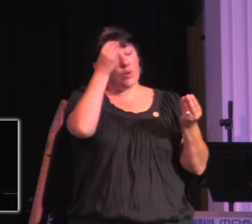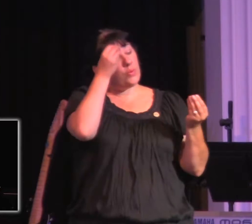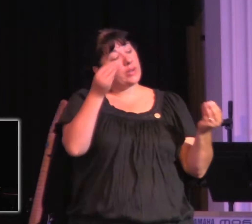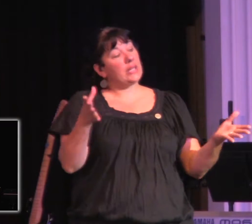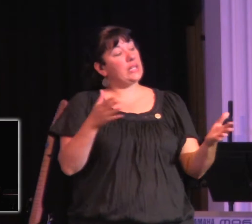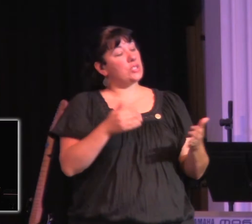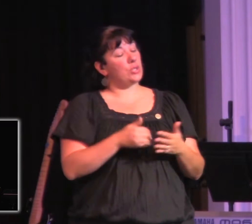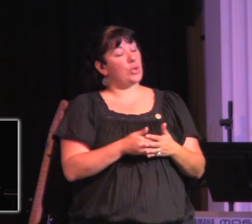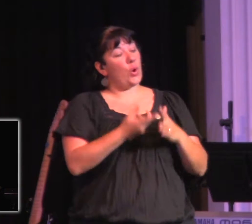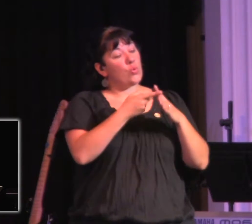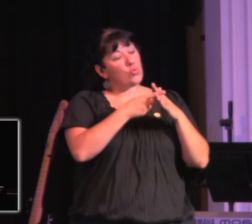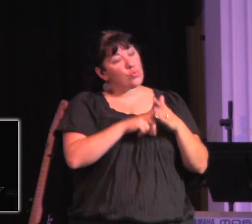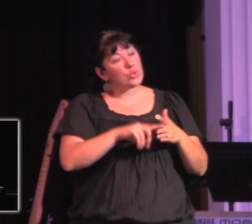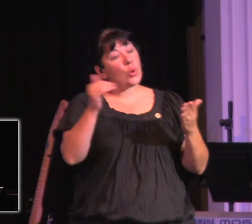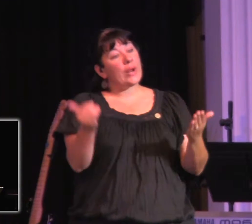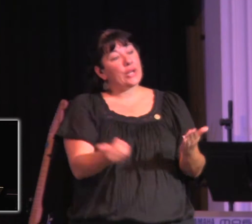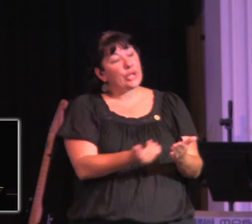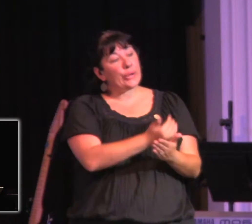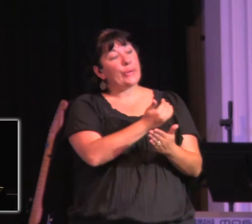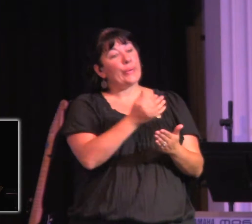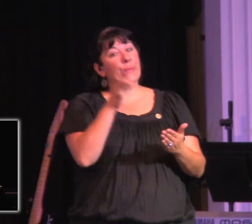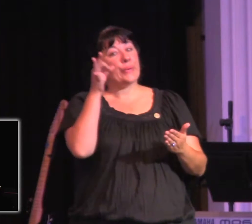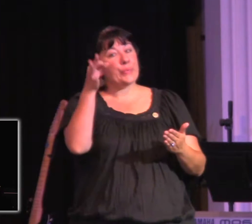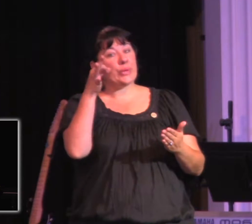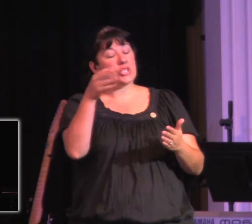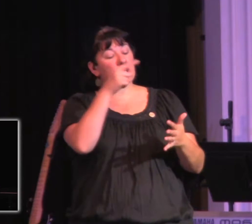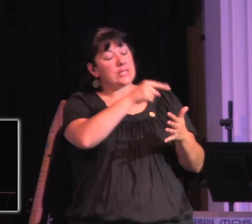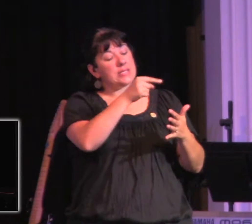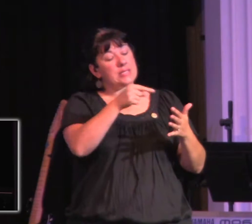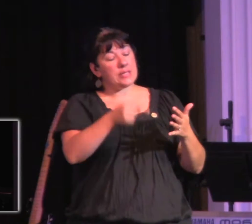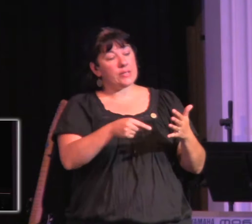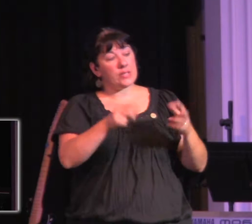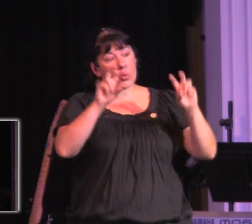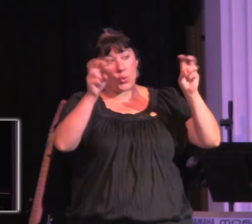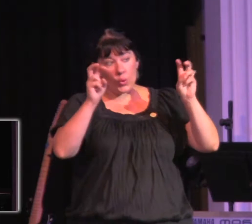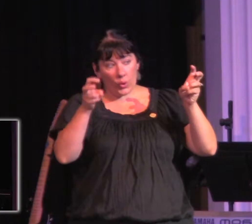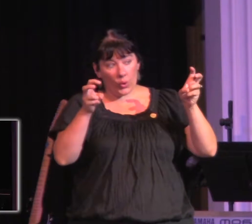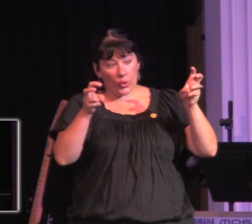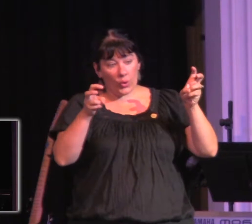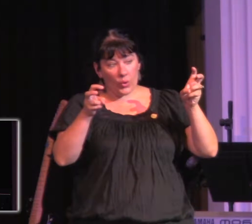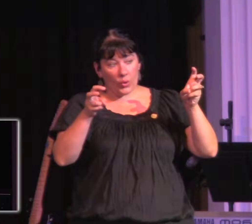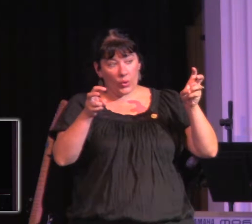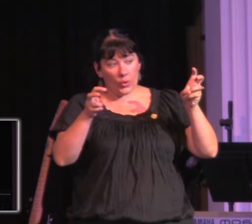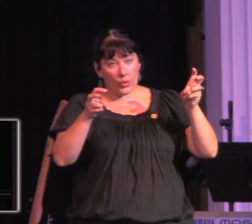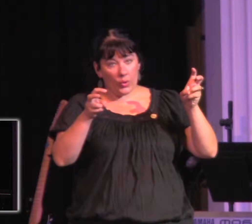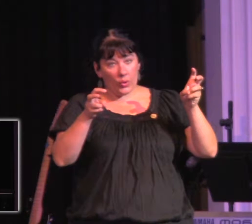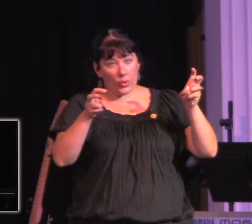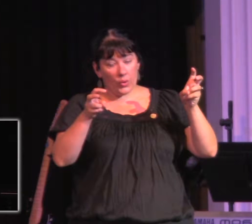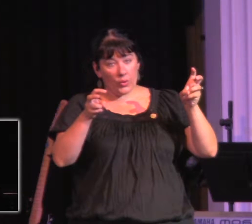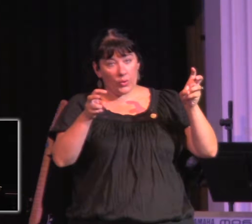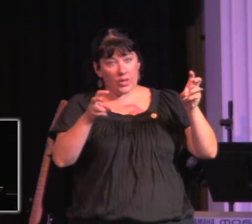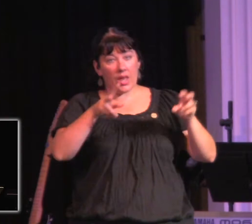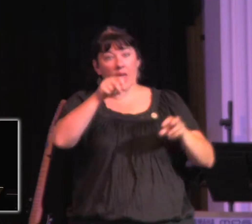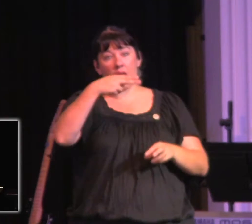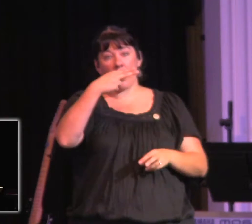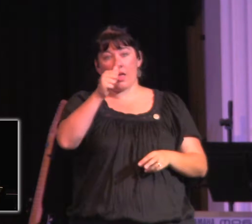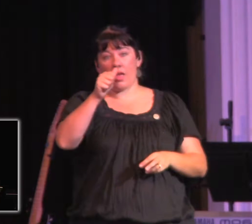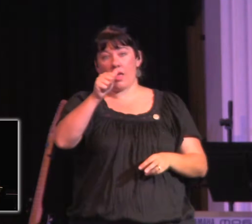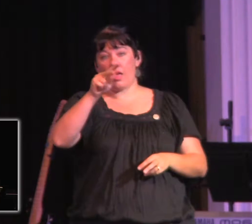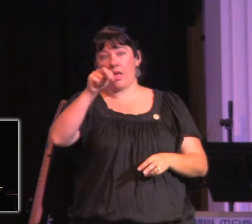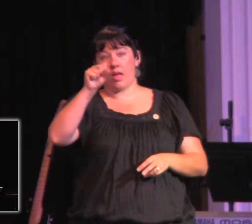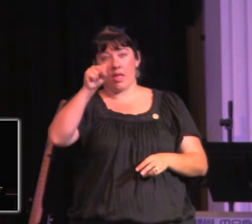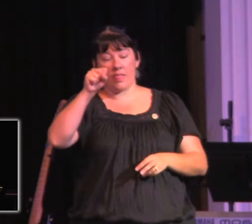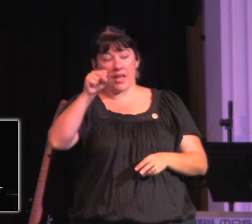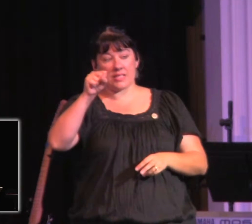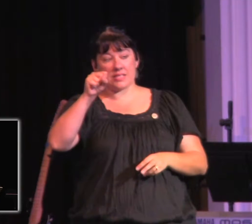We're beginning a brand new series that we're calling That's Life. Have you ever heard that phrase, that's life? You